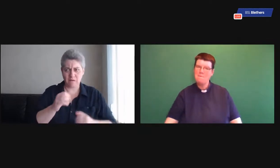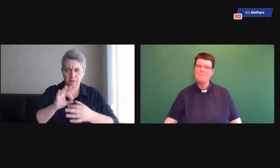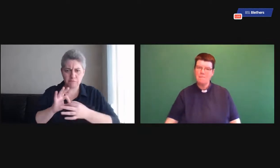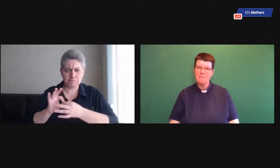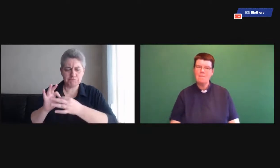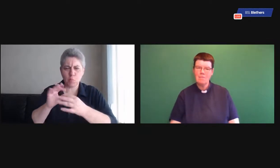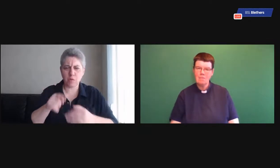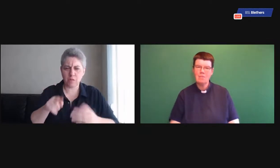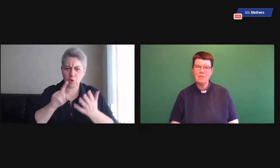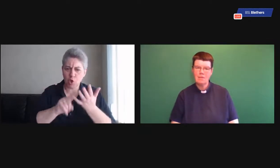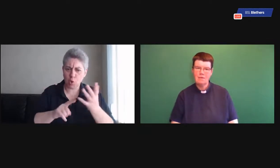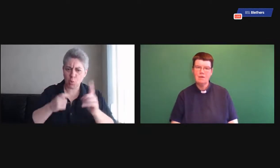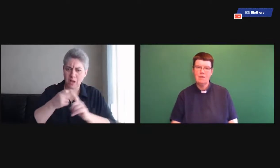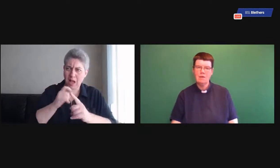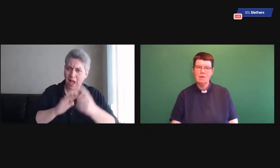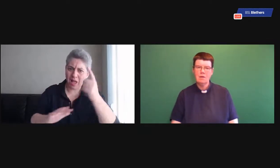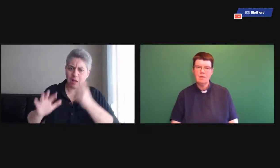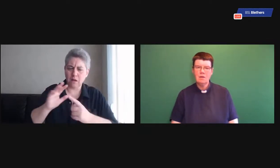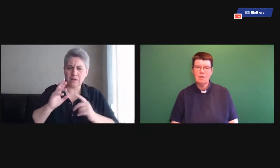this really good rapport.